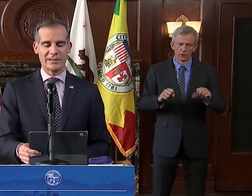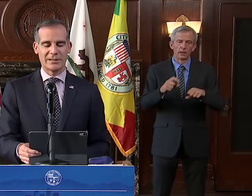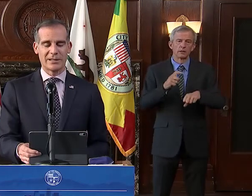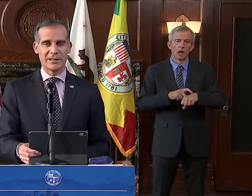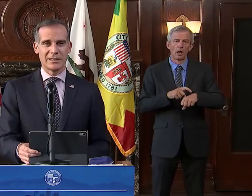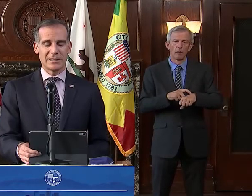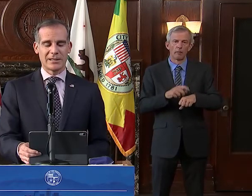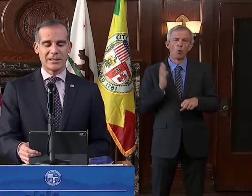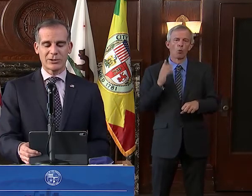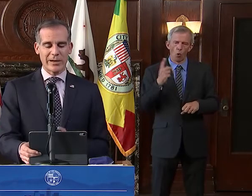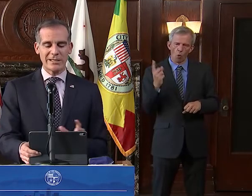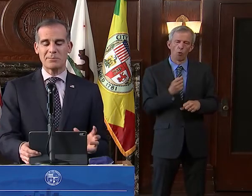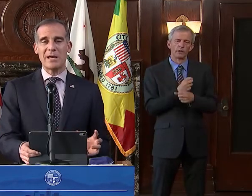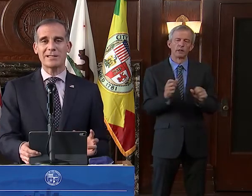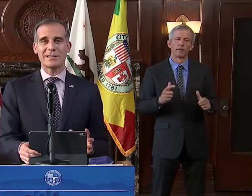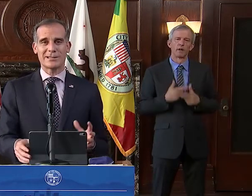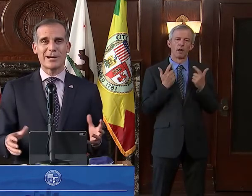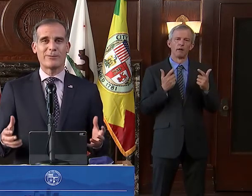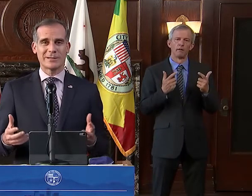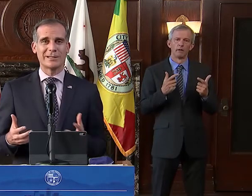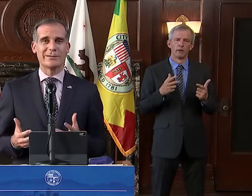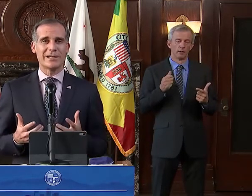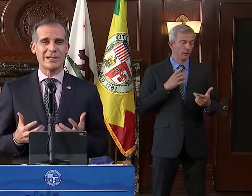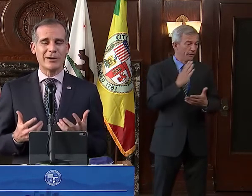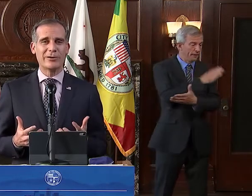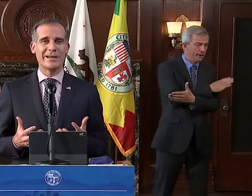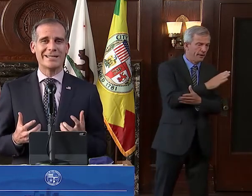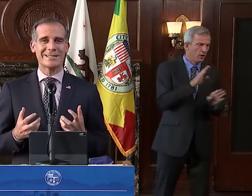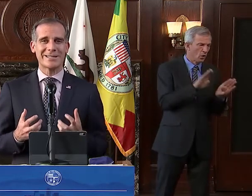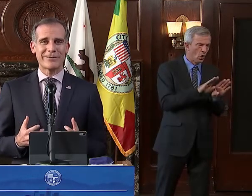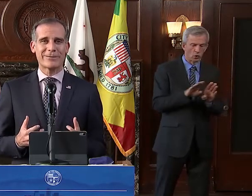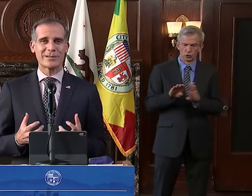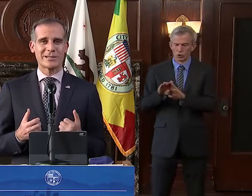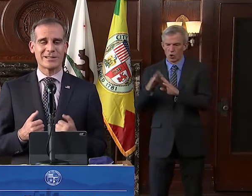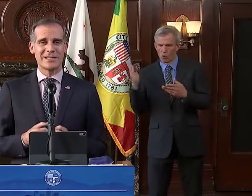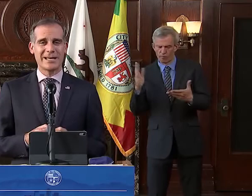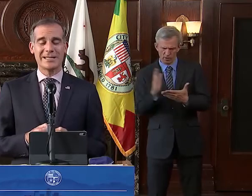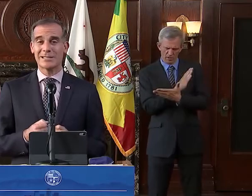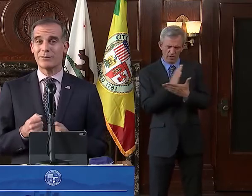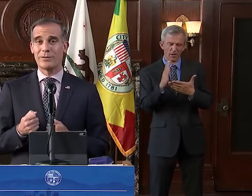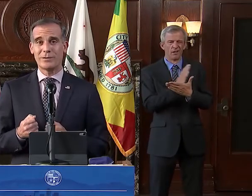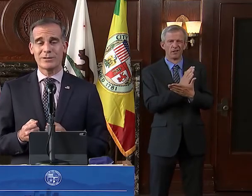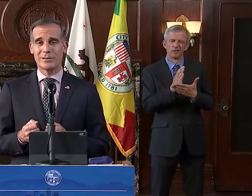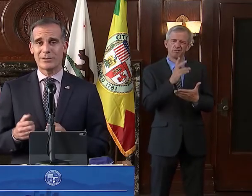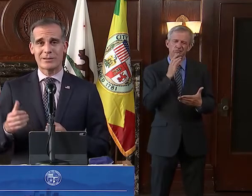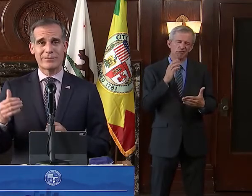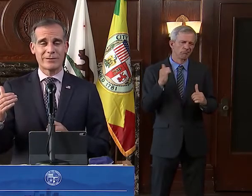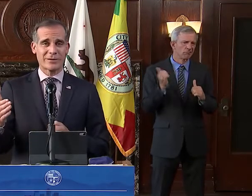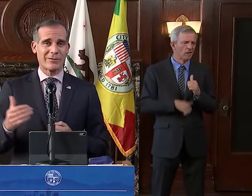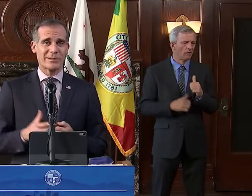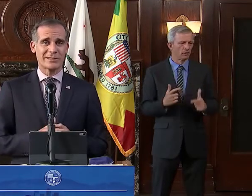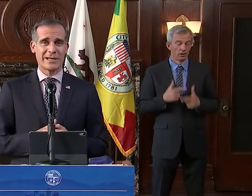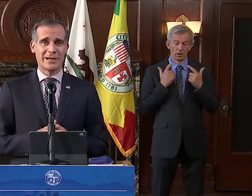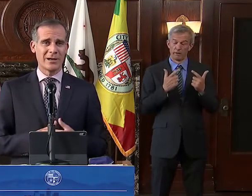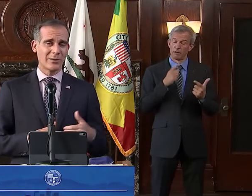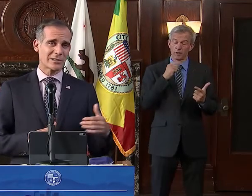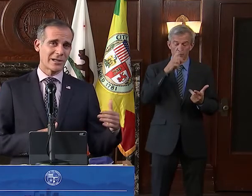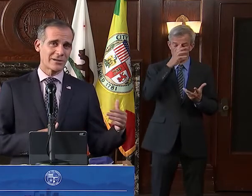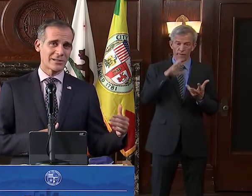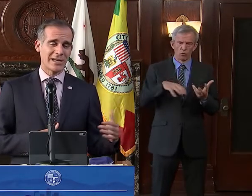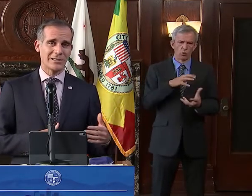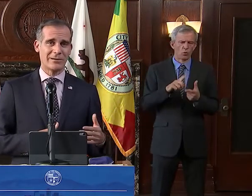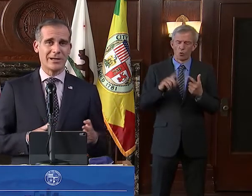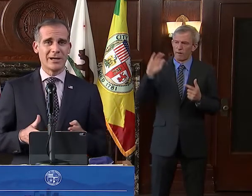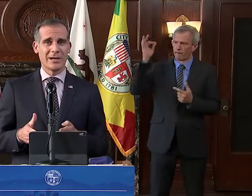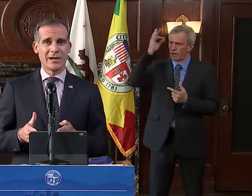lives. This gray space is a tough one to live in. I know it is tough for us to contain. It's confusing. What's the federal government saying? What's